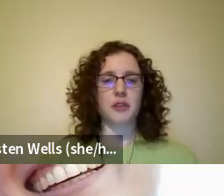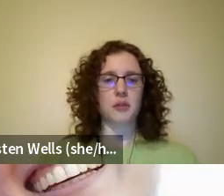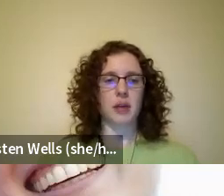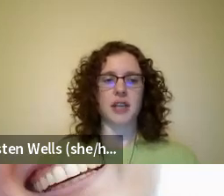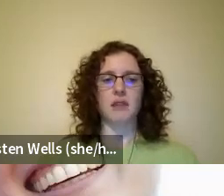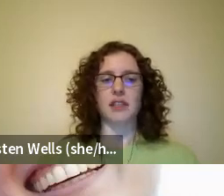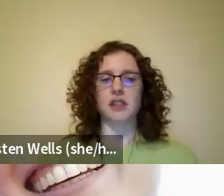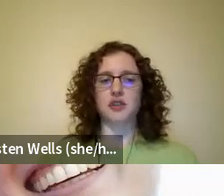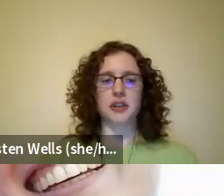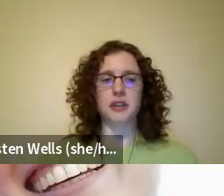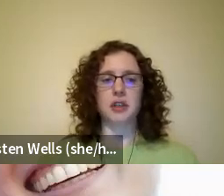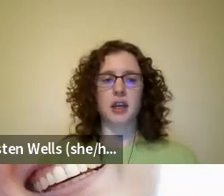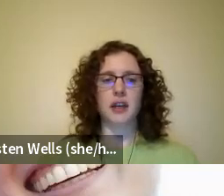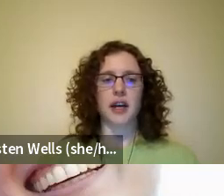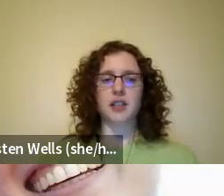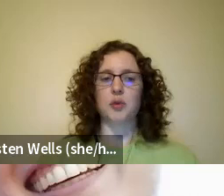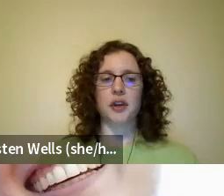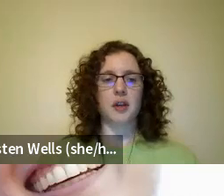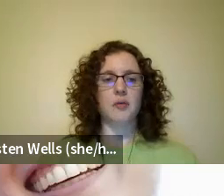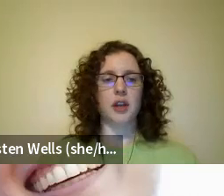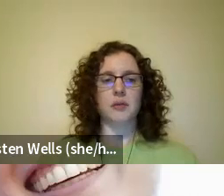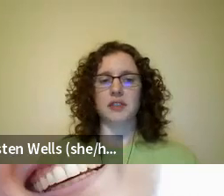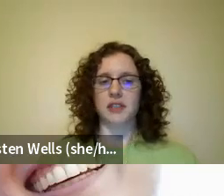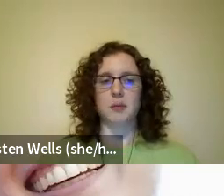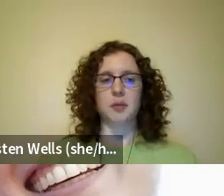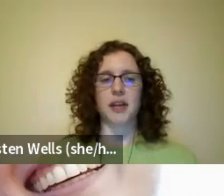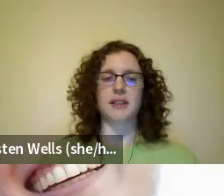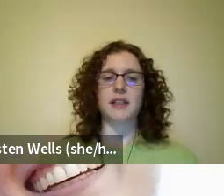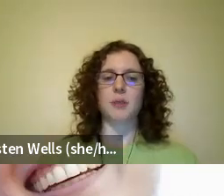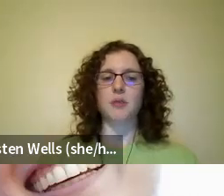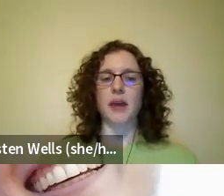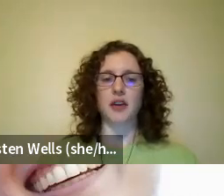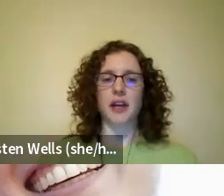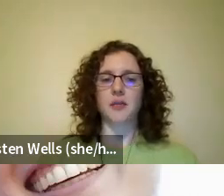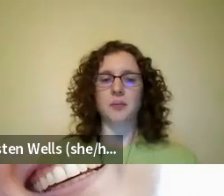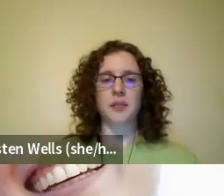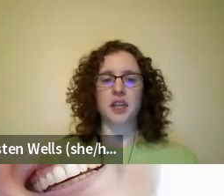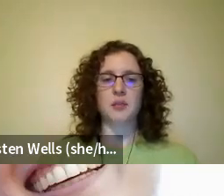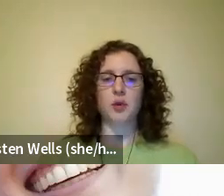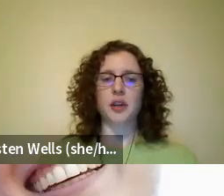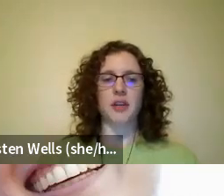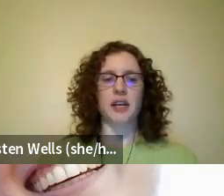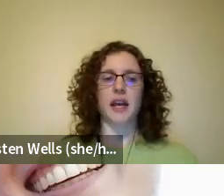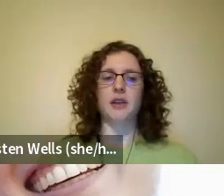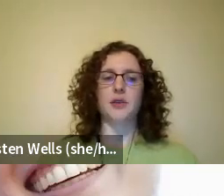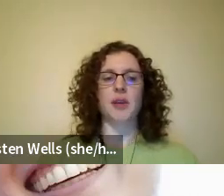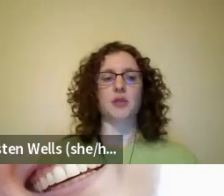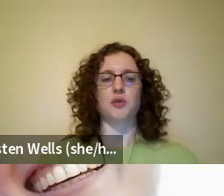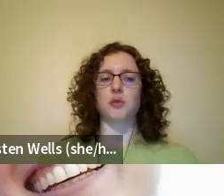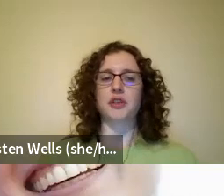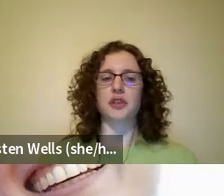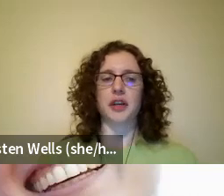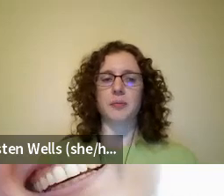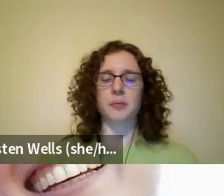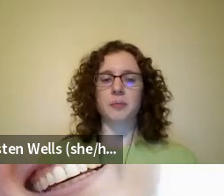few months while I was having seizures. I supported him while he was disabled by a 6-month migraine. He supported me again through my